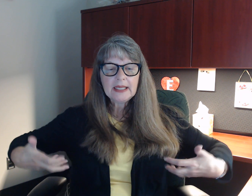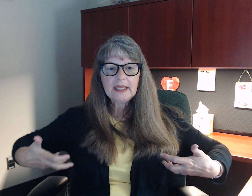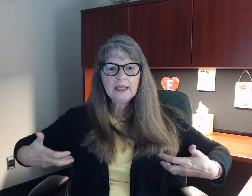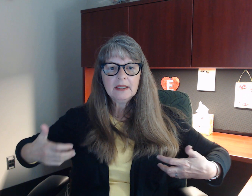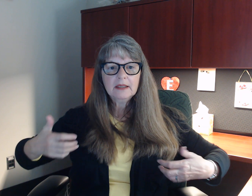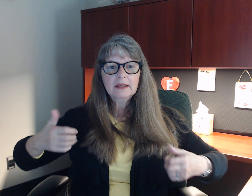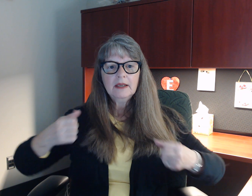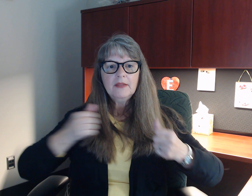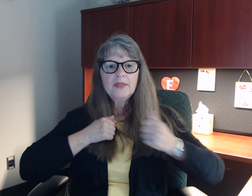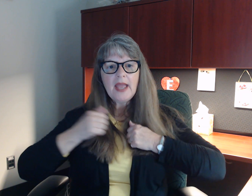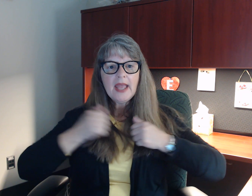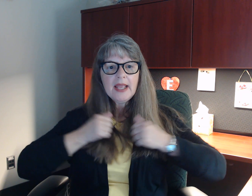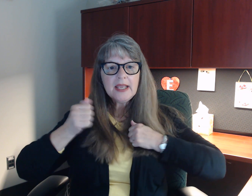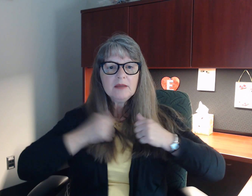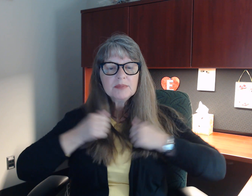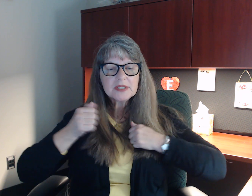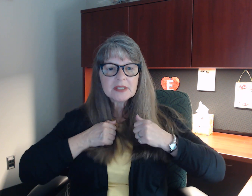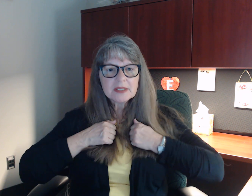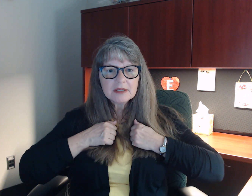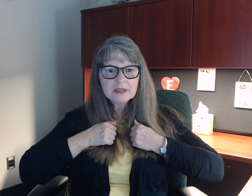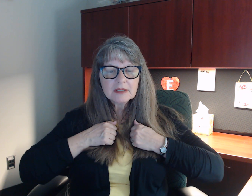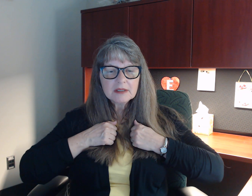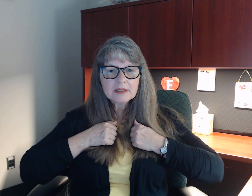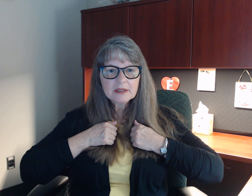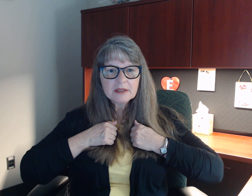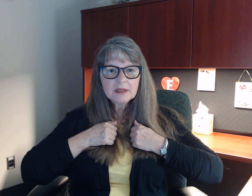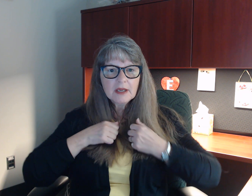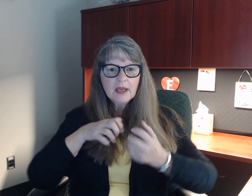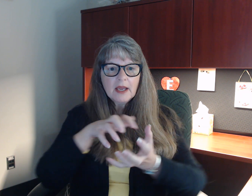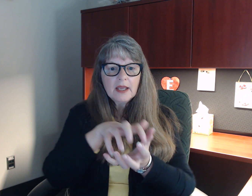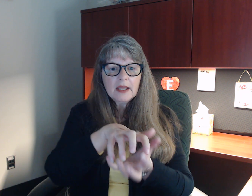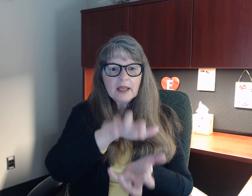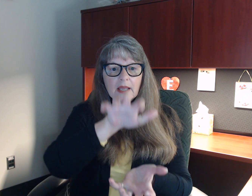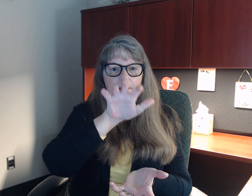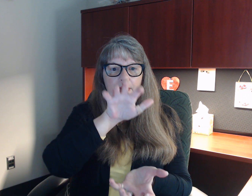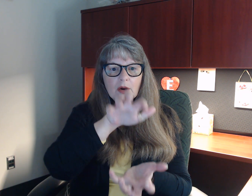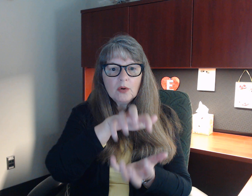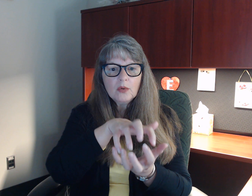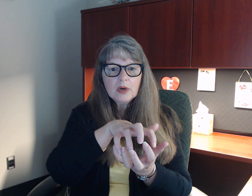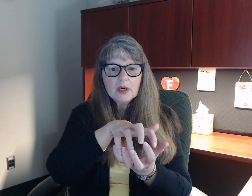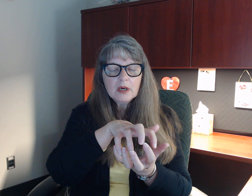monkey, the apes, a hippo,